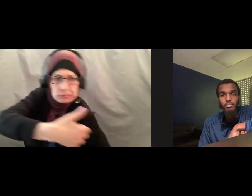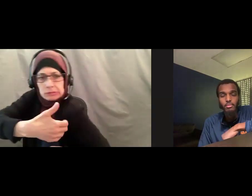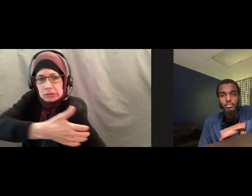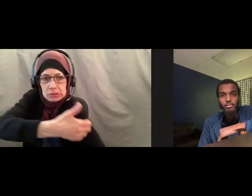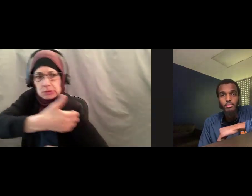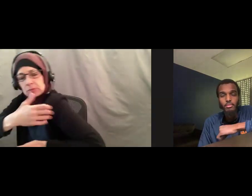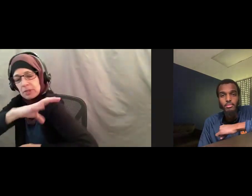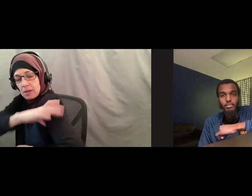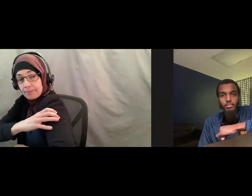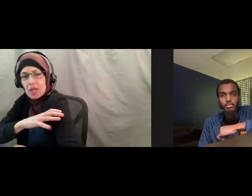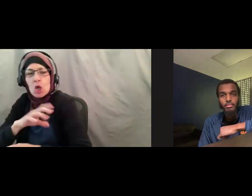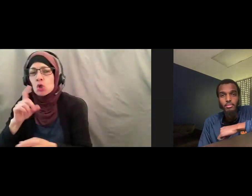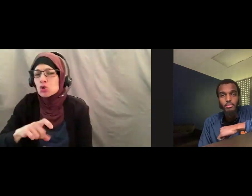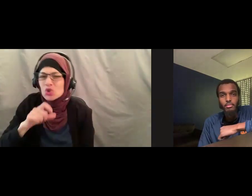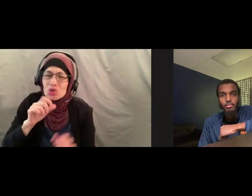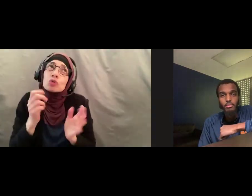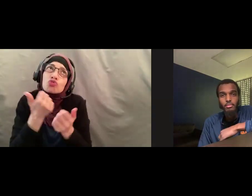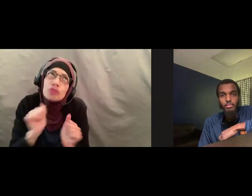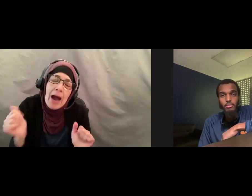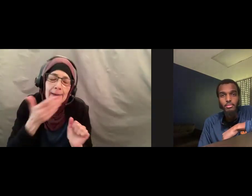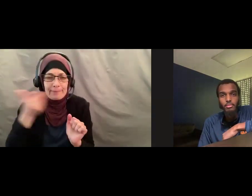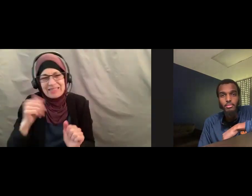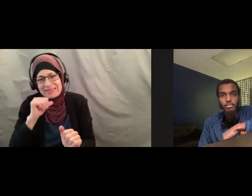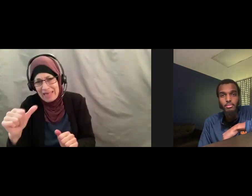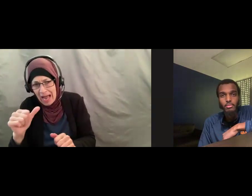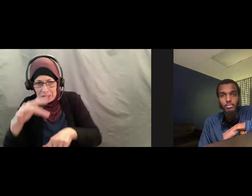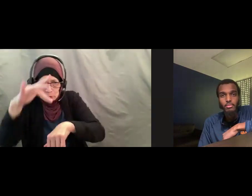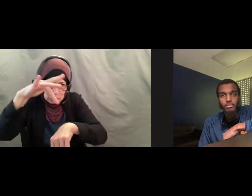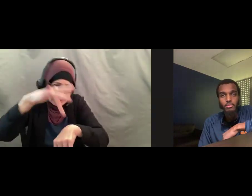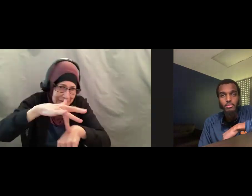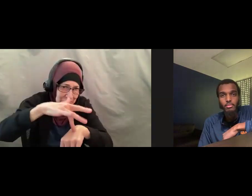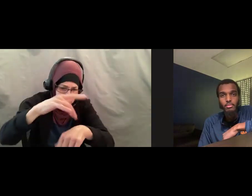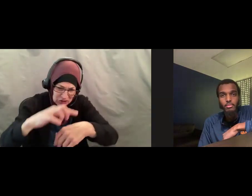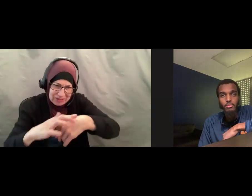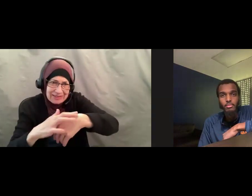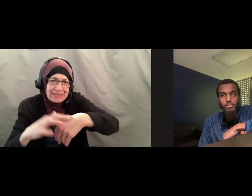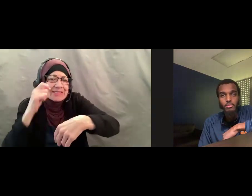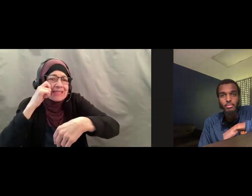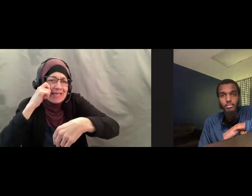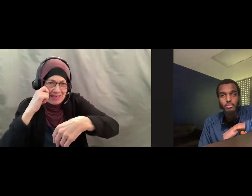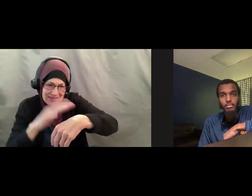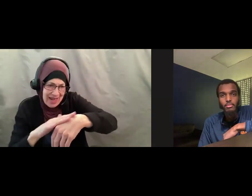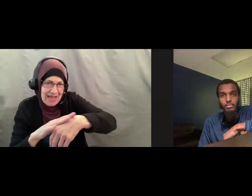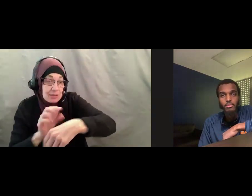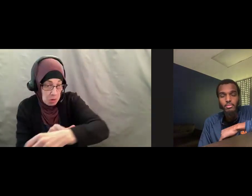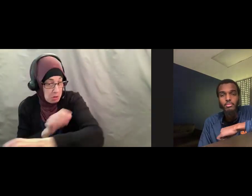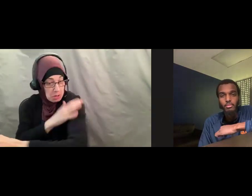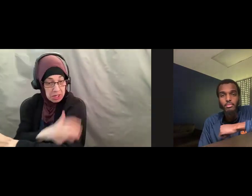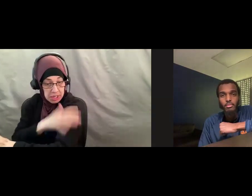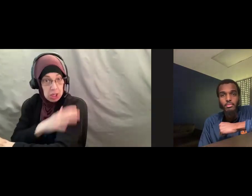not, as much as they can, they should avoid trying to touch each other's skin.